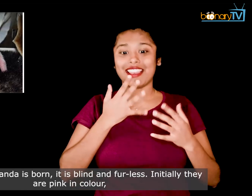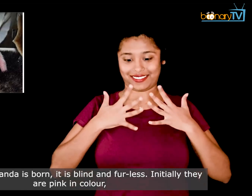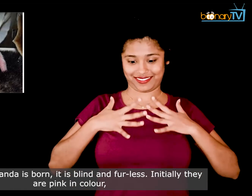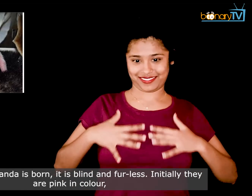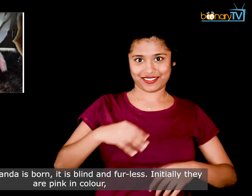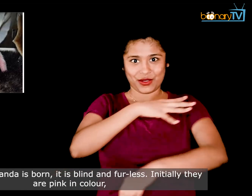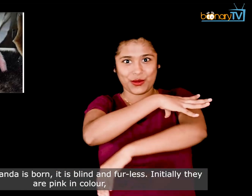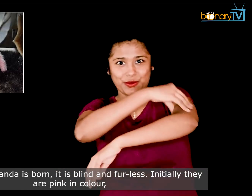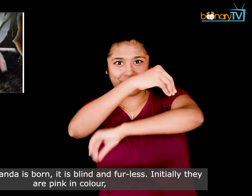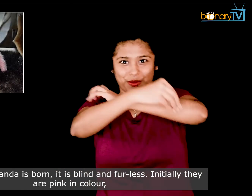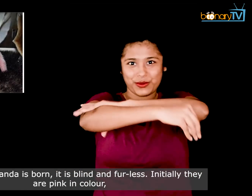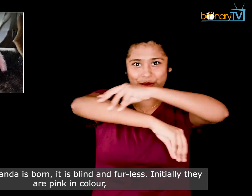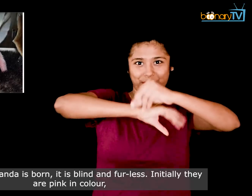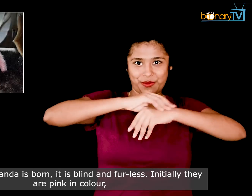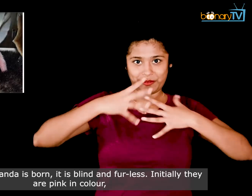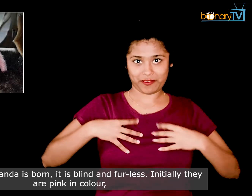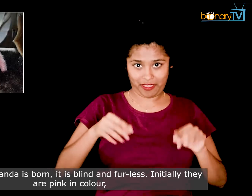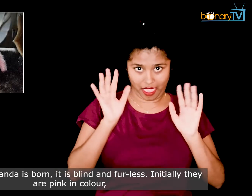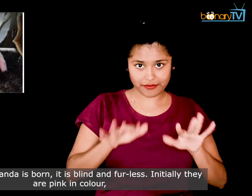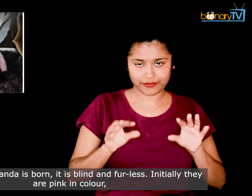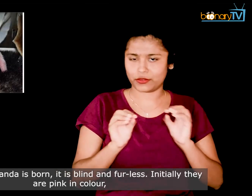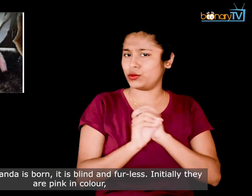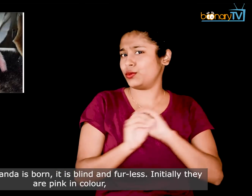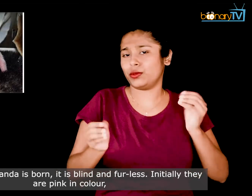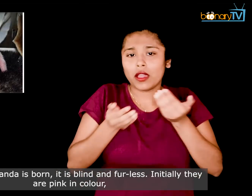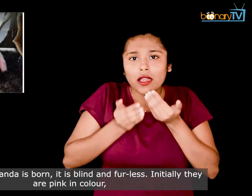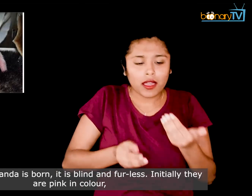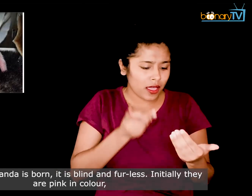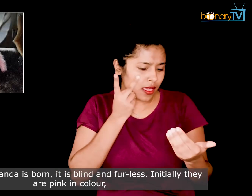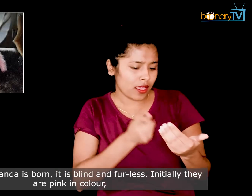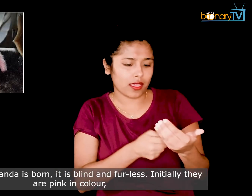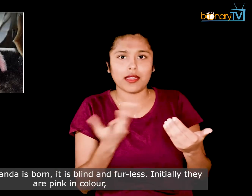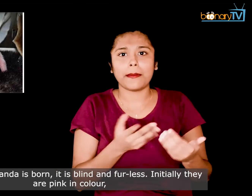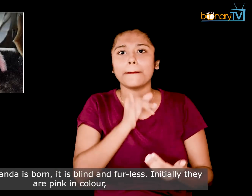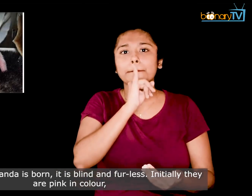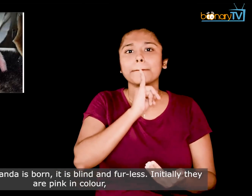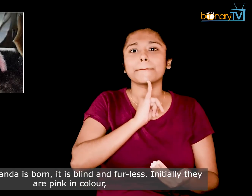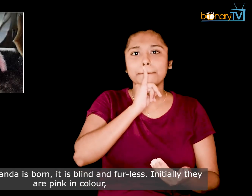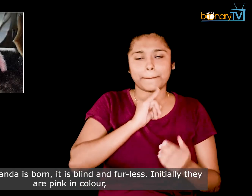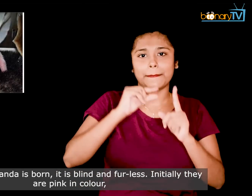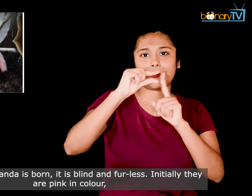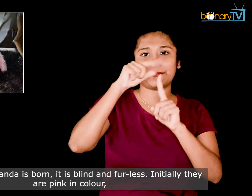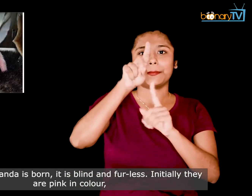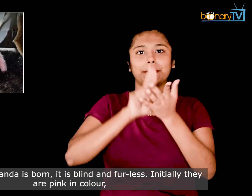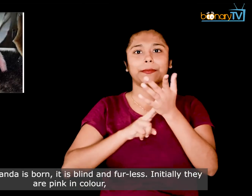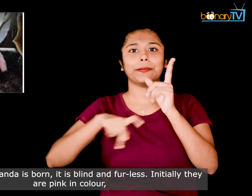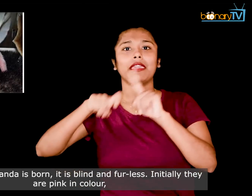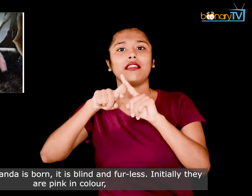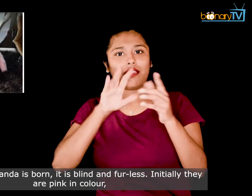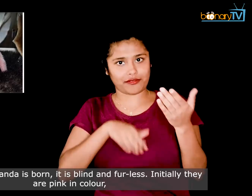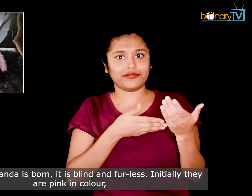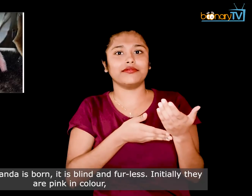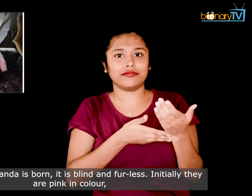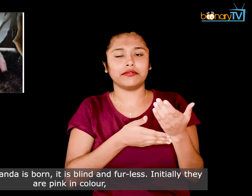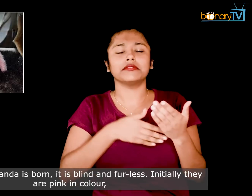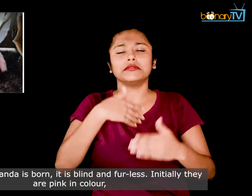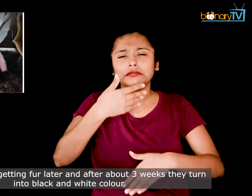blind and furless. Initially, they are pink in color.